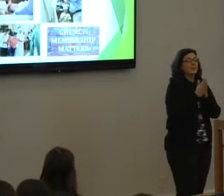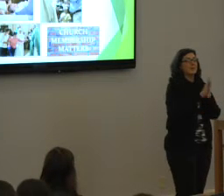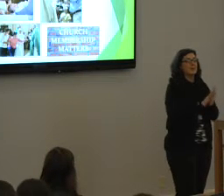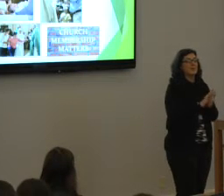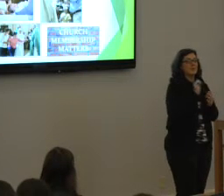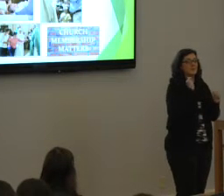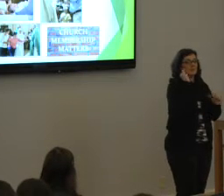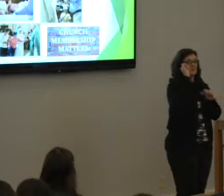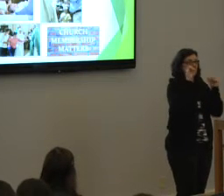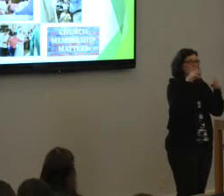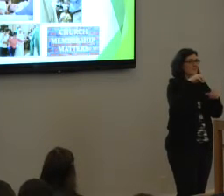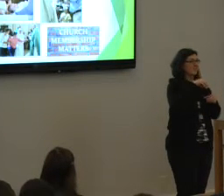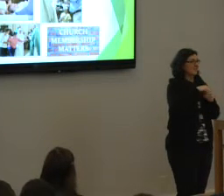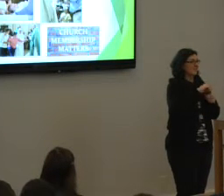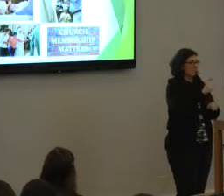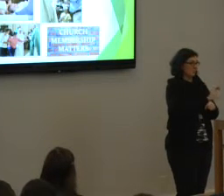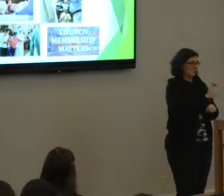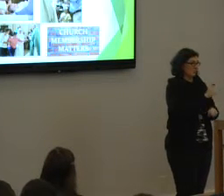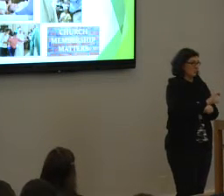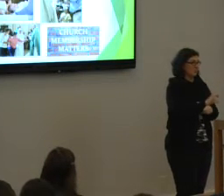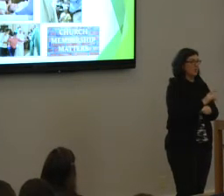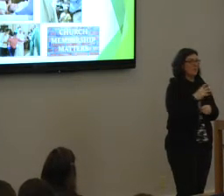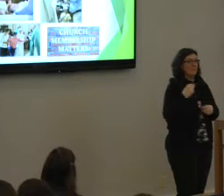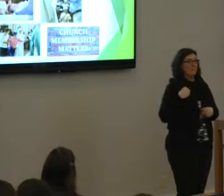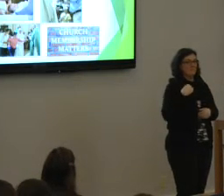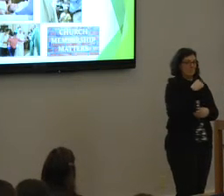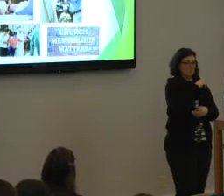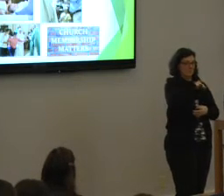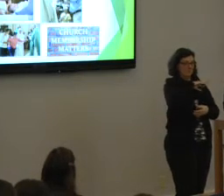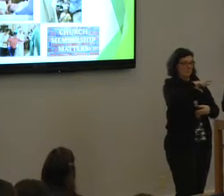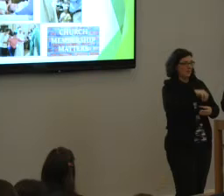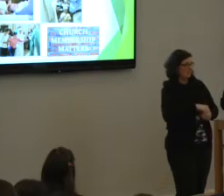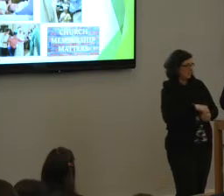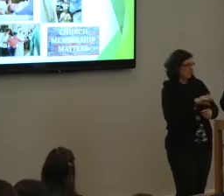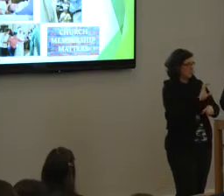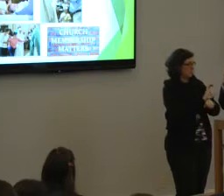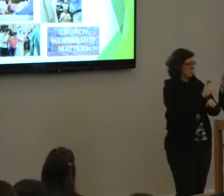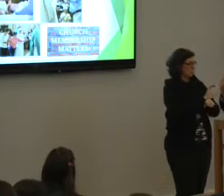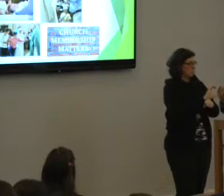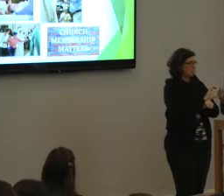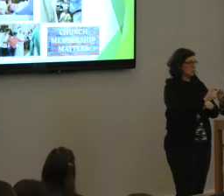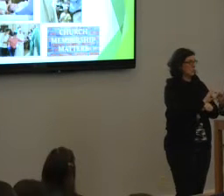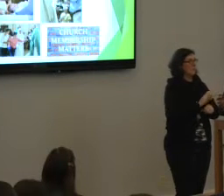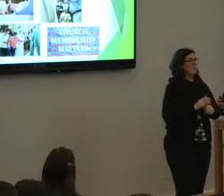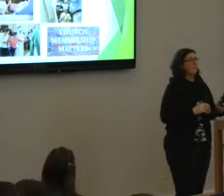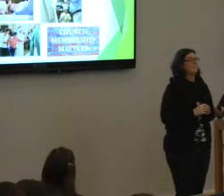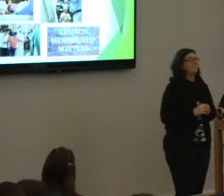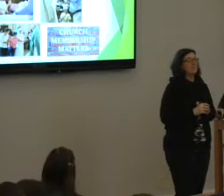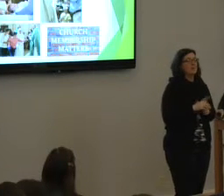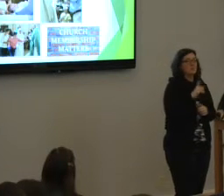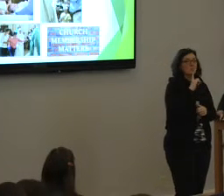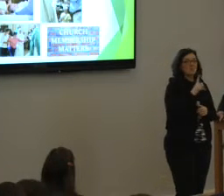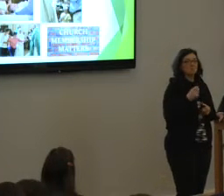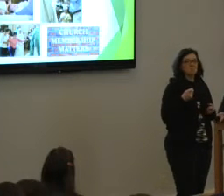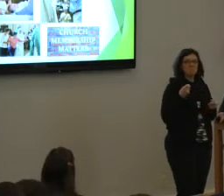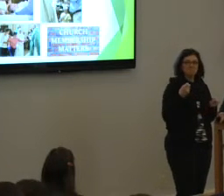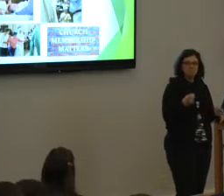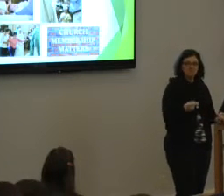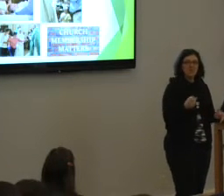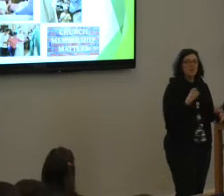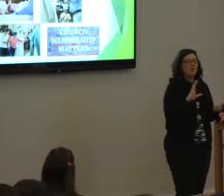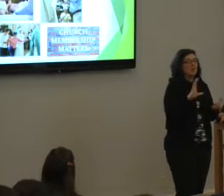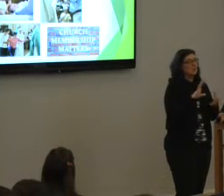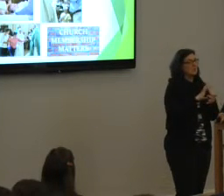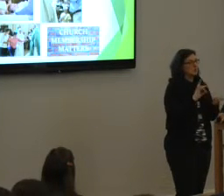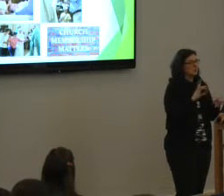and ways of saying something about membership. And there are profound stories about congregations who've